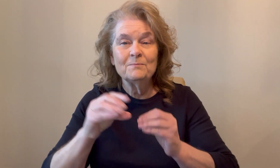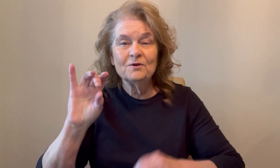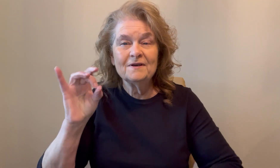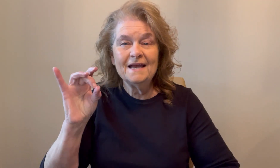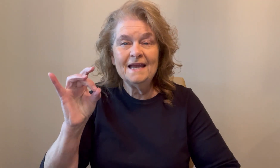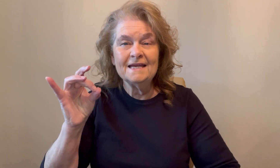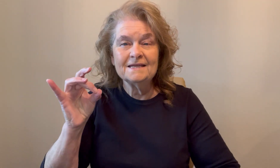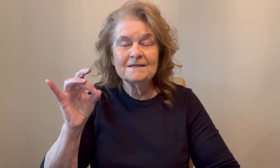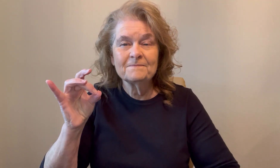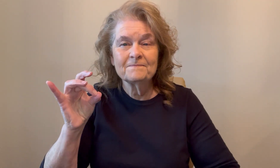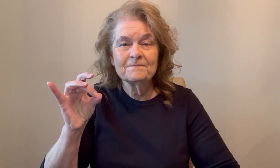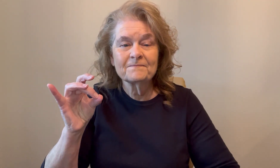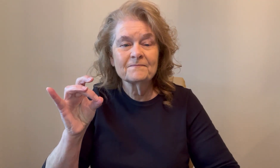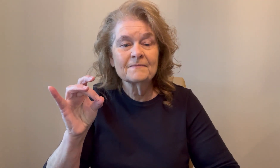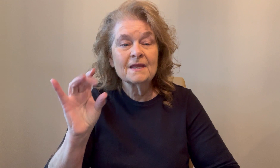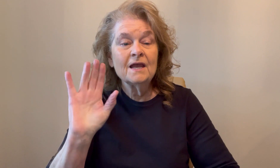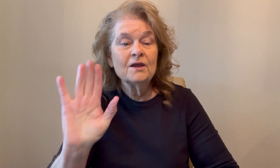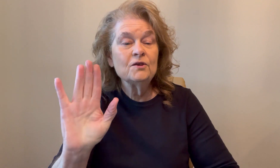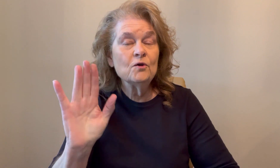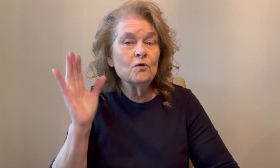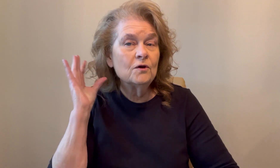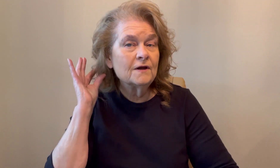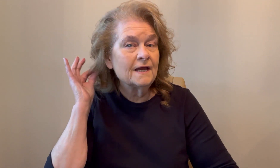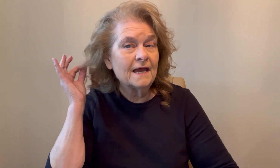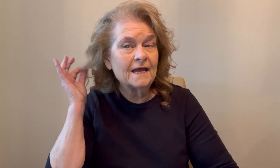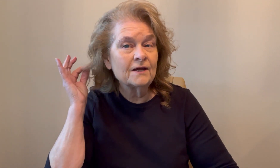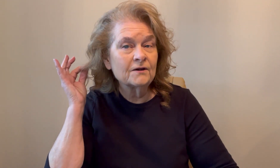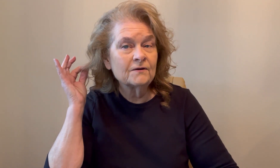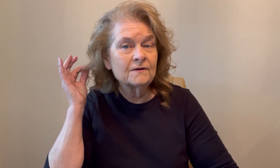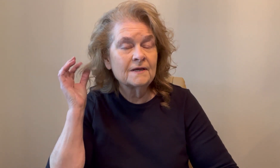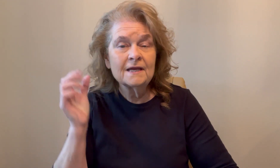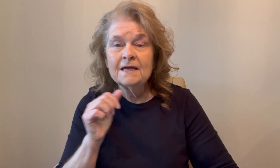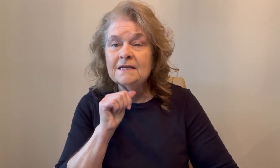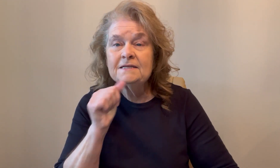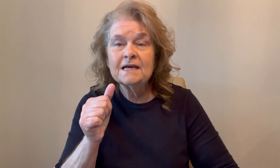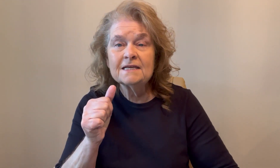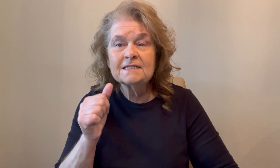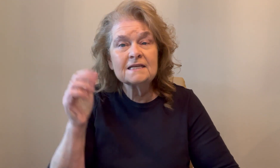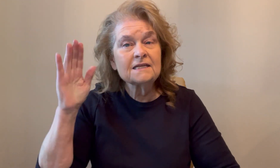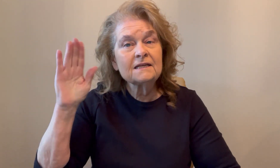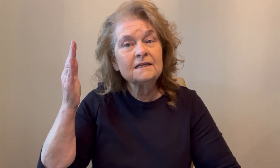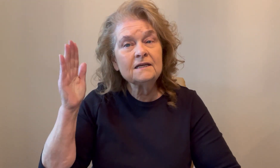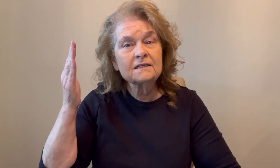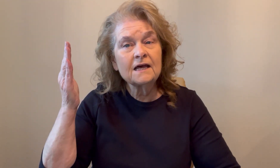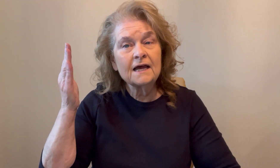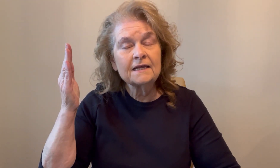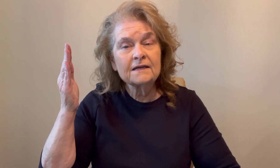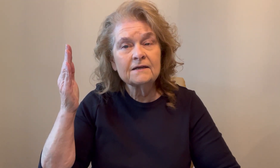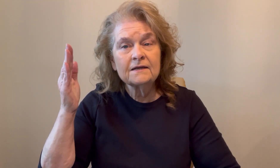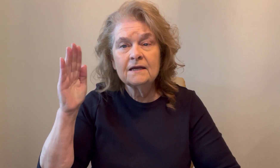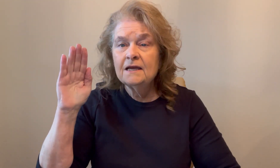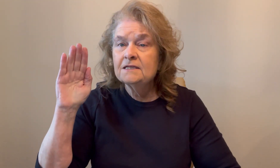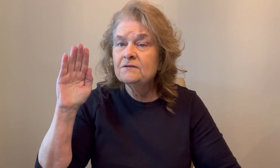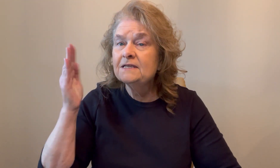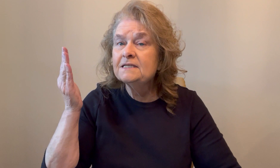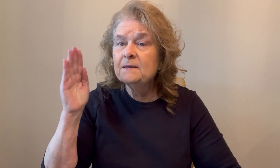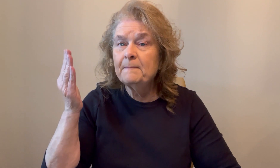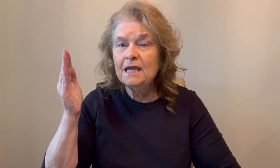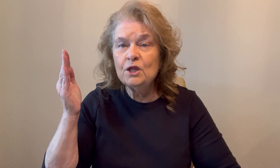Number 8. Your hair doesn't look like. So this is